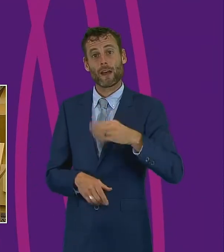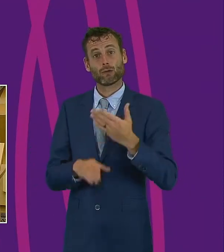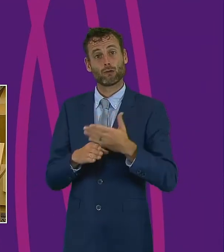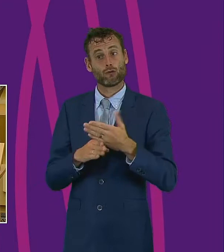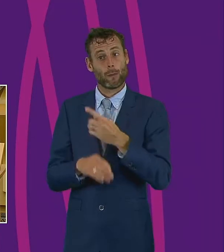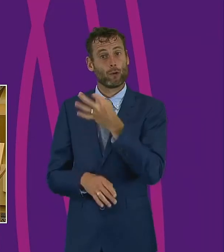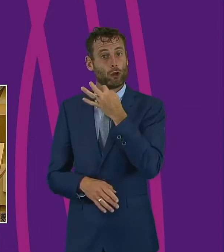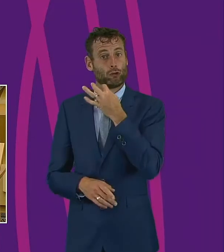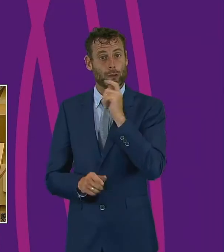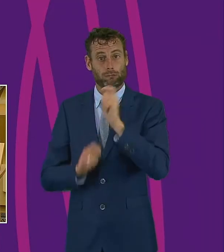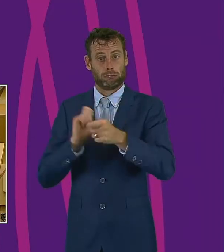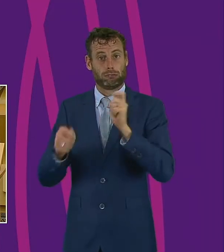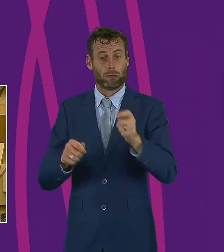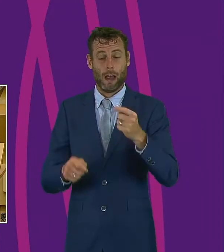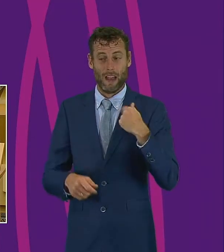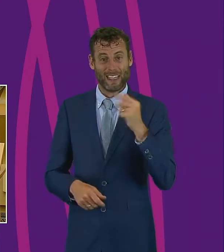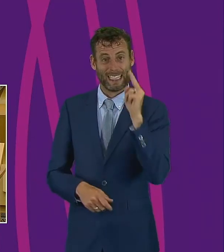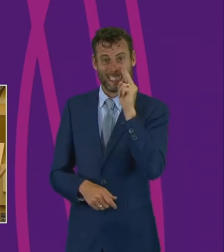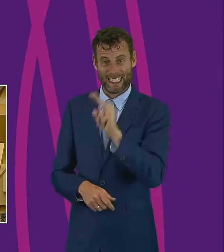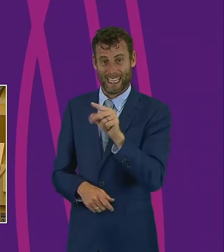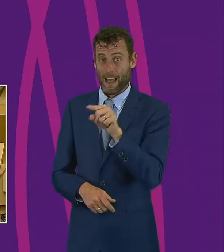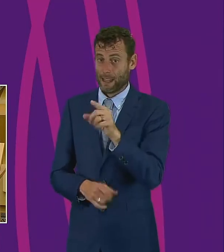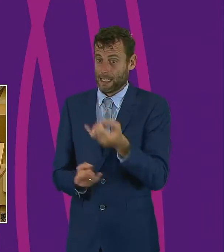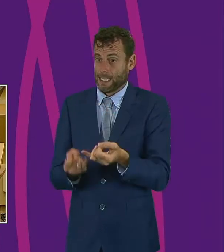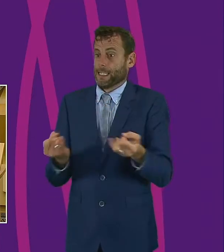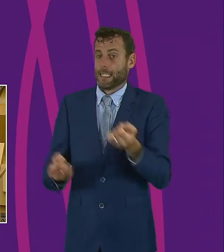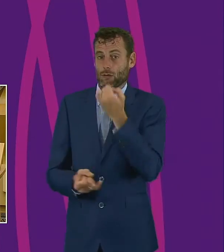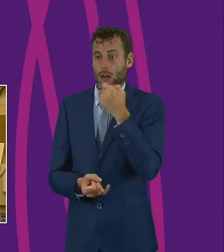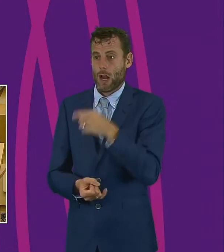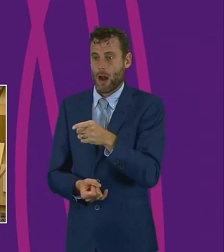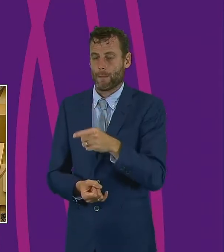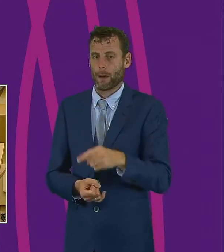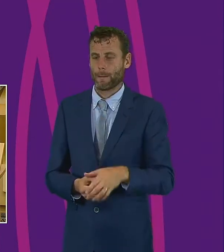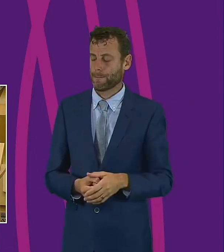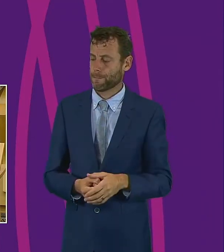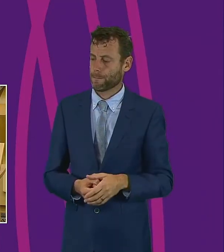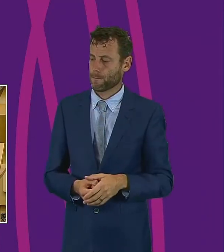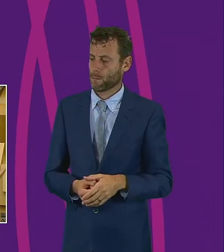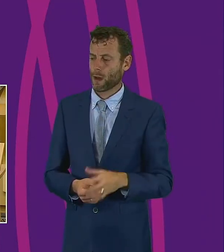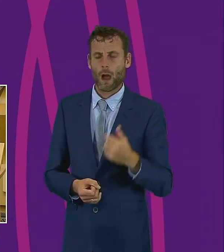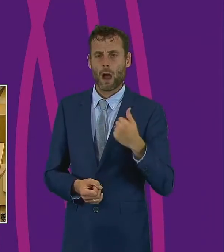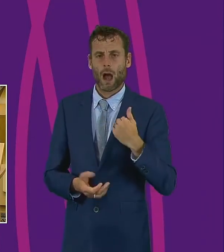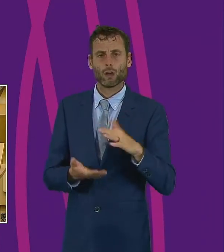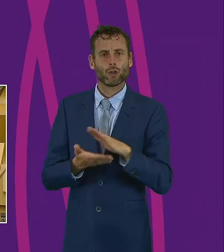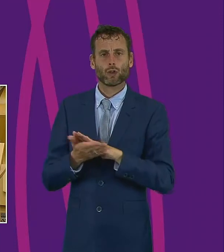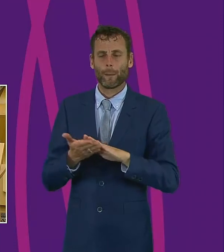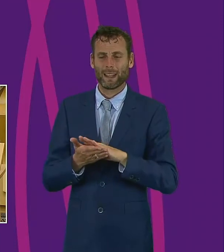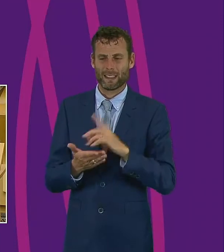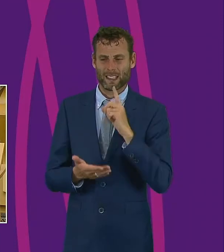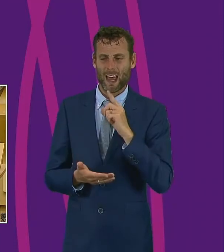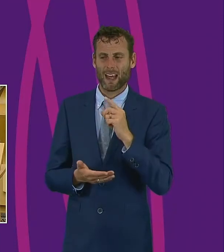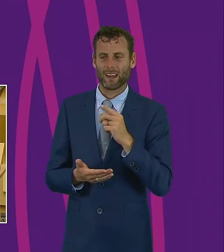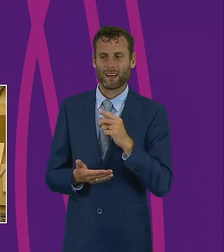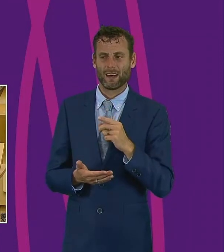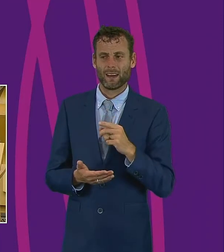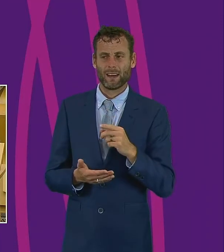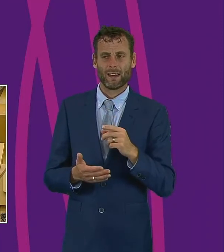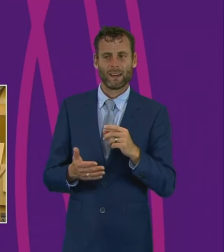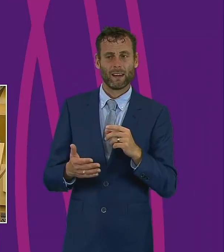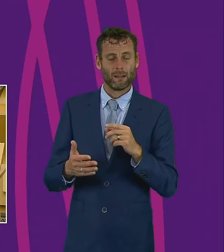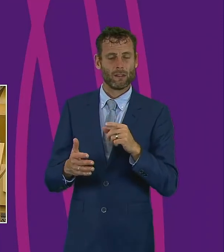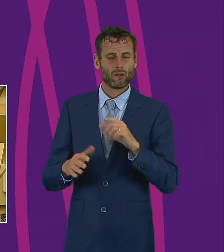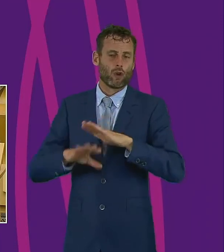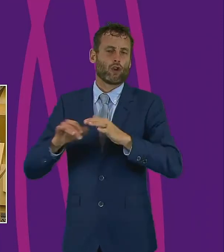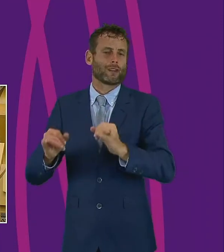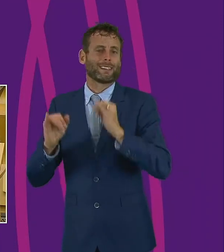that has been used, which is a very serious number, and I'm not intending to underplay it at all, but I've heard I think Liam Kerr talk about